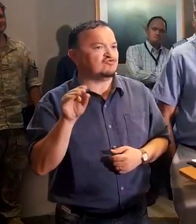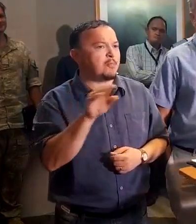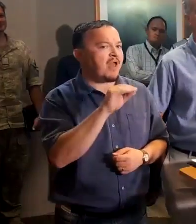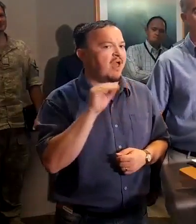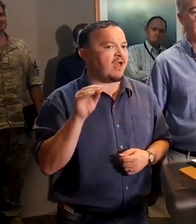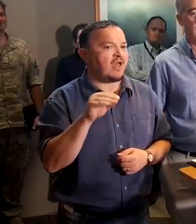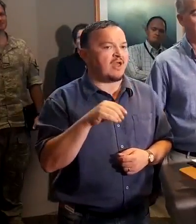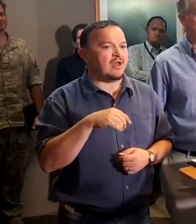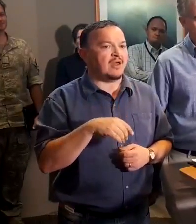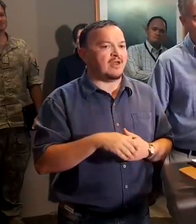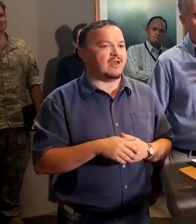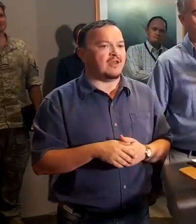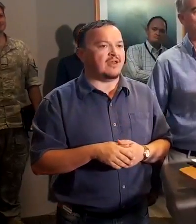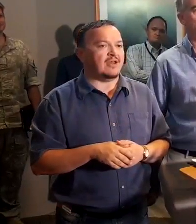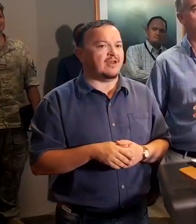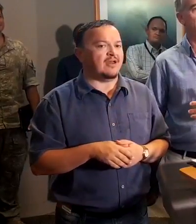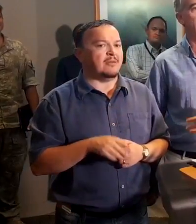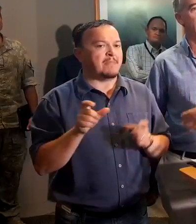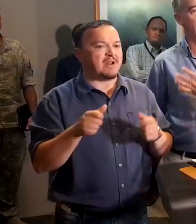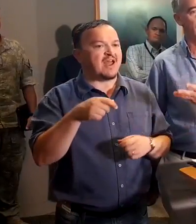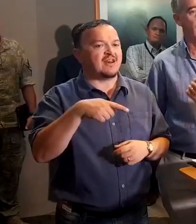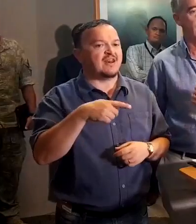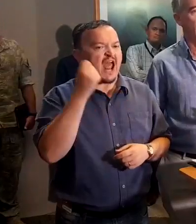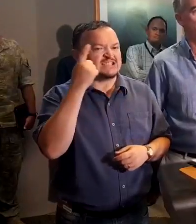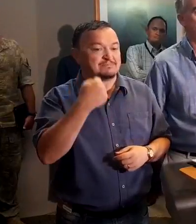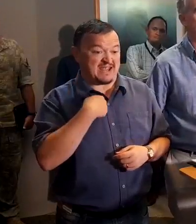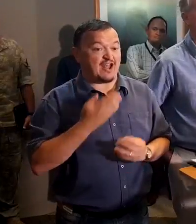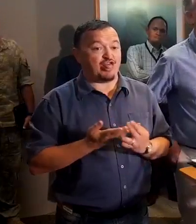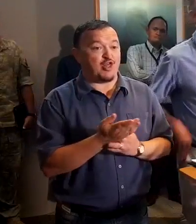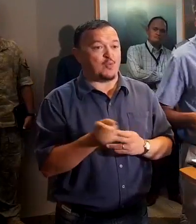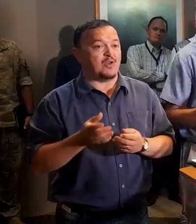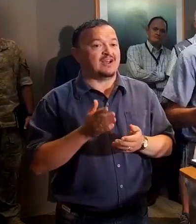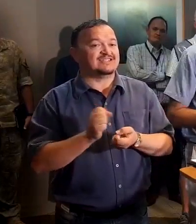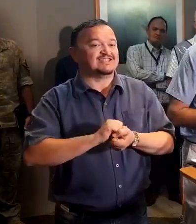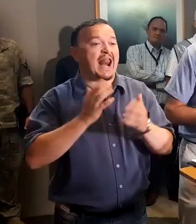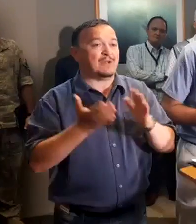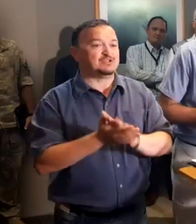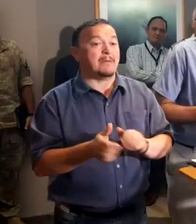can understand, people can understand me better through sign language than